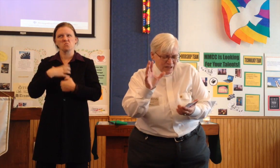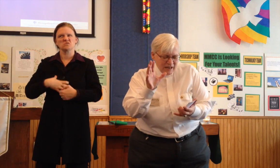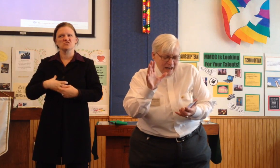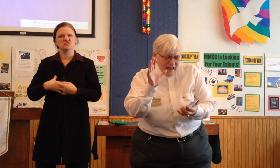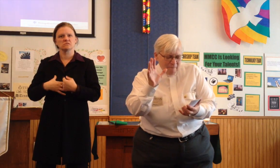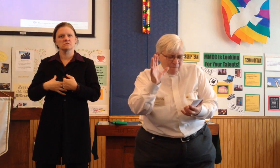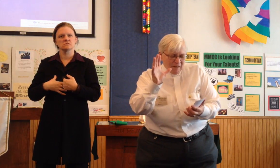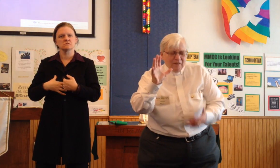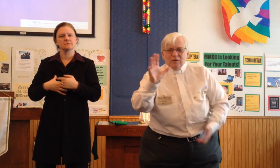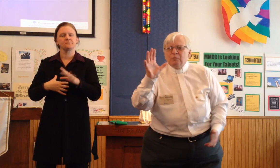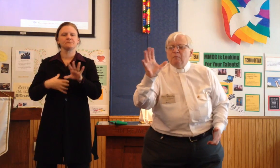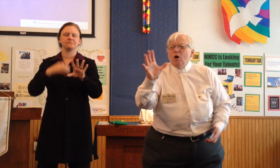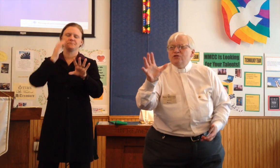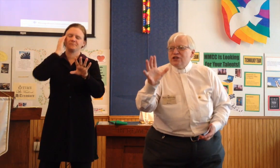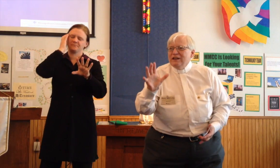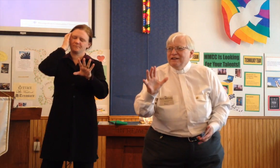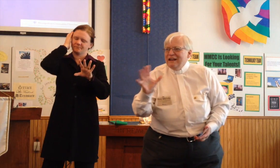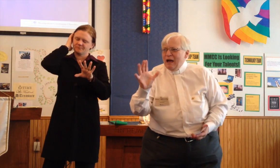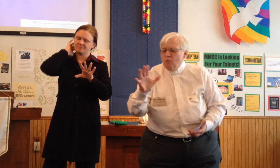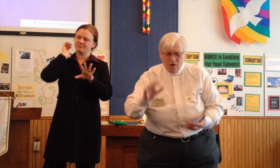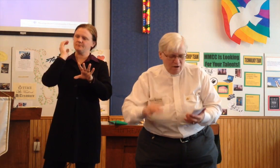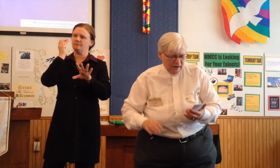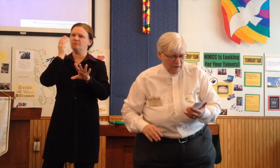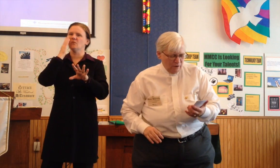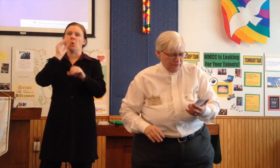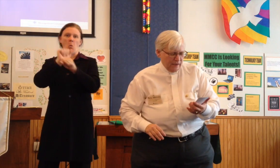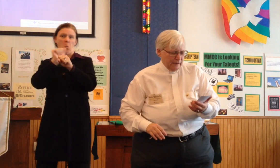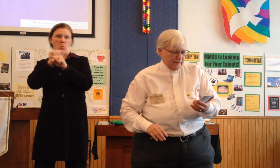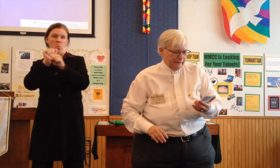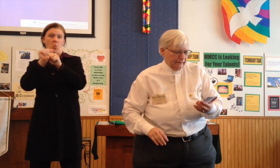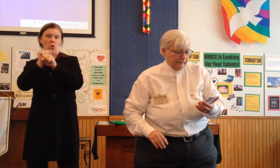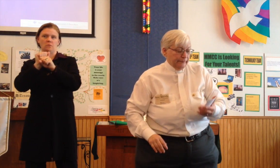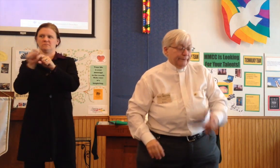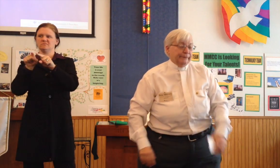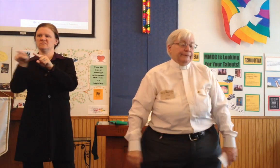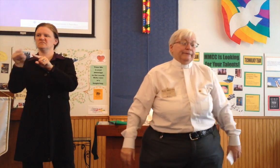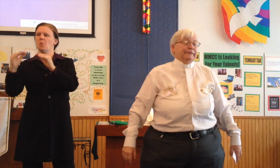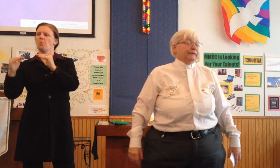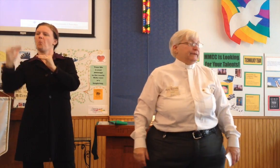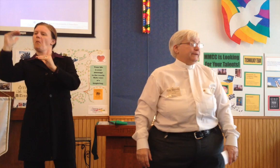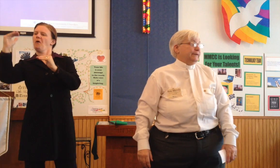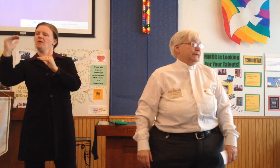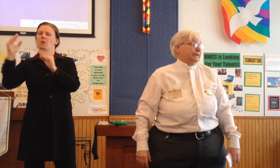We see the promotion at work, and we think,